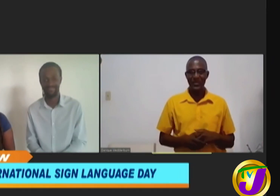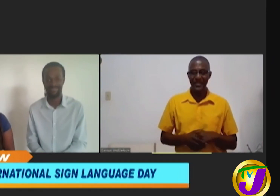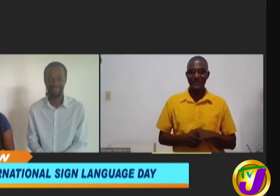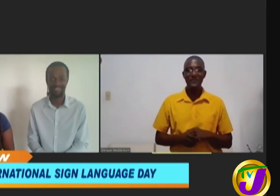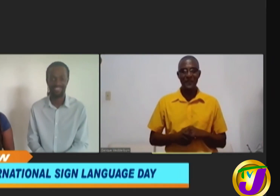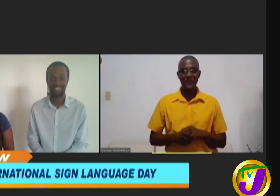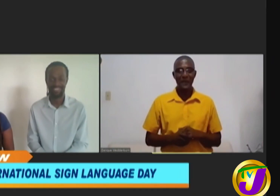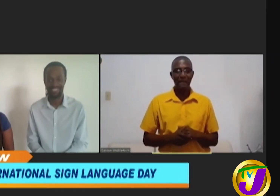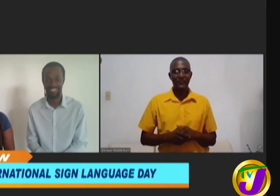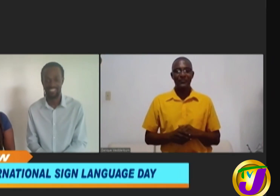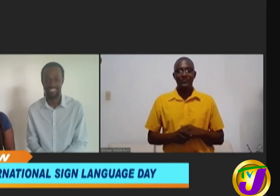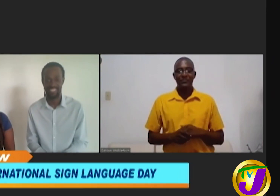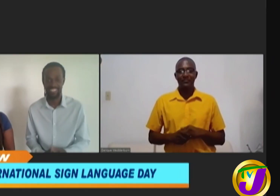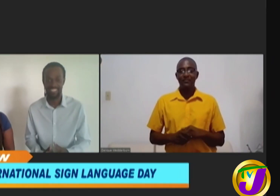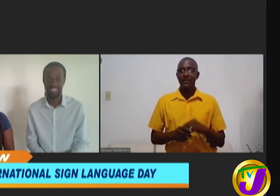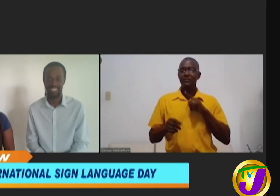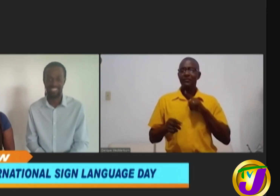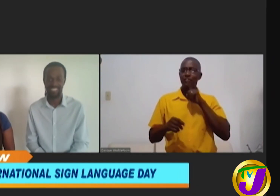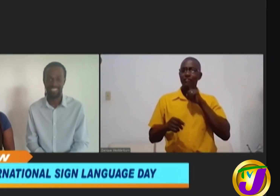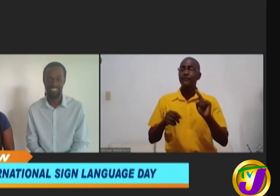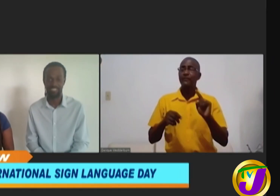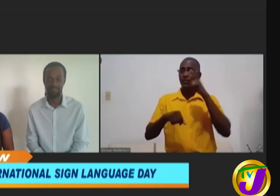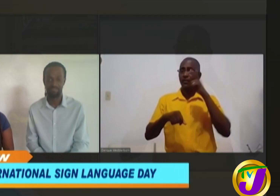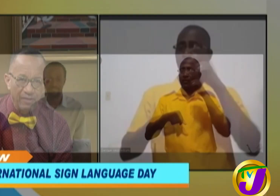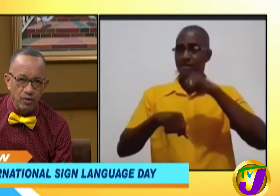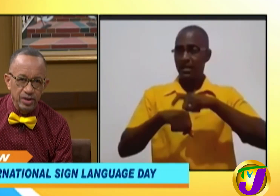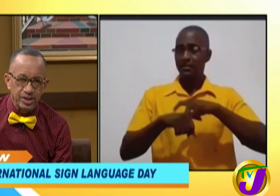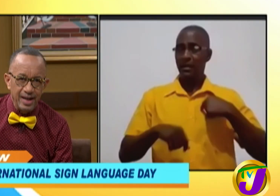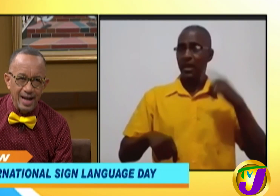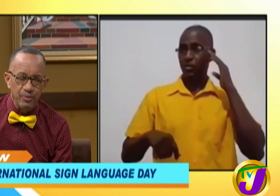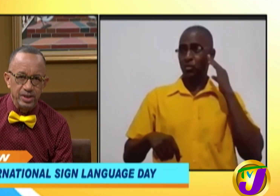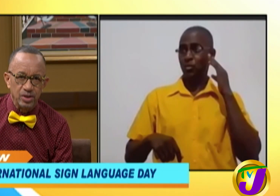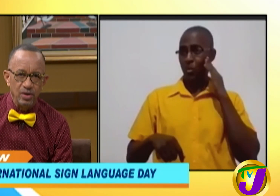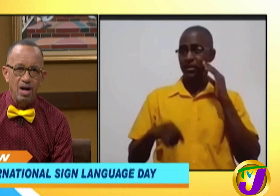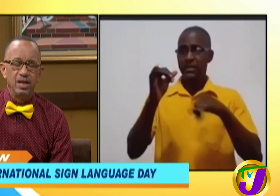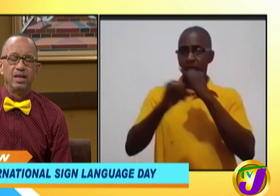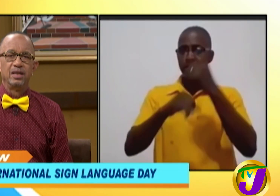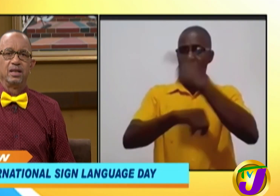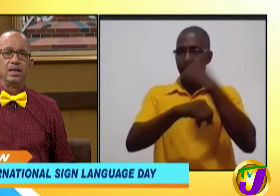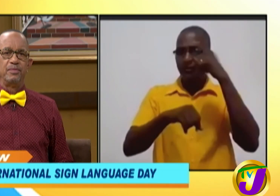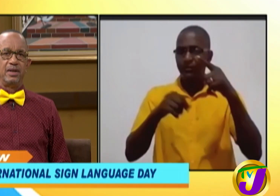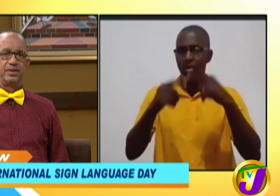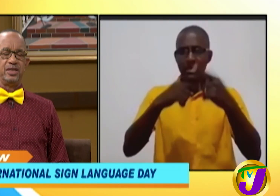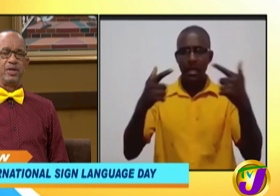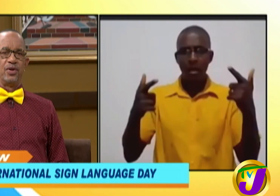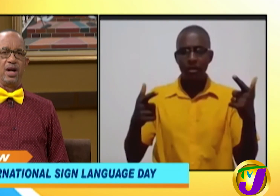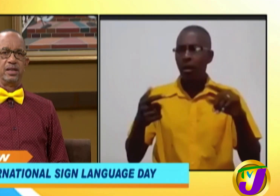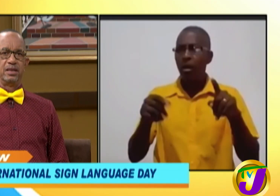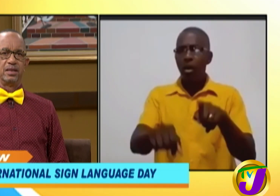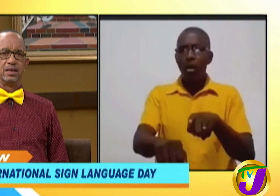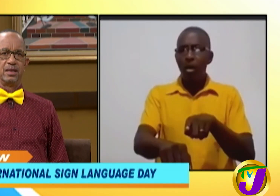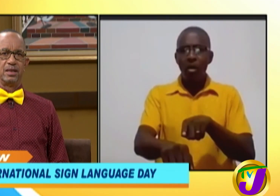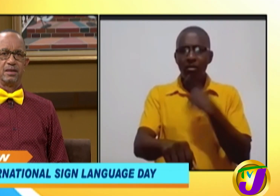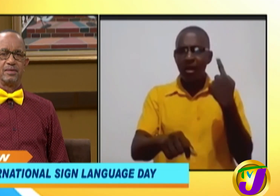because it's the first time that I know that there's an International Day for Sign Languages. How long has this been going on?